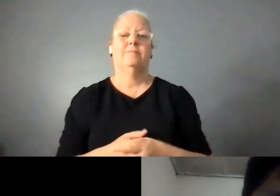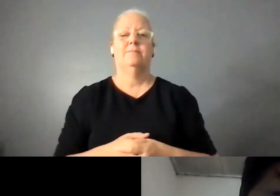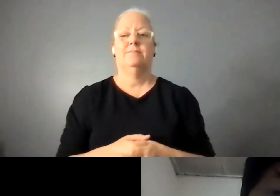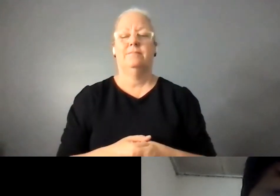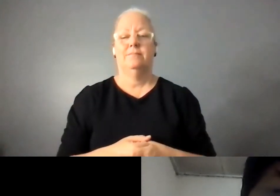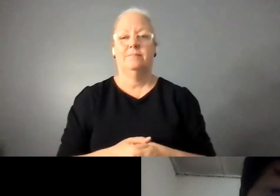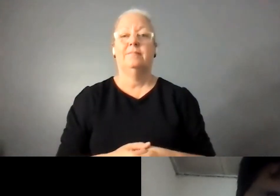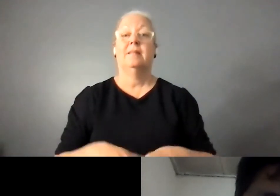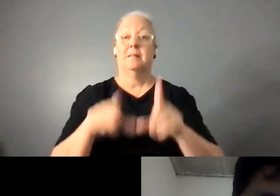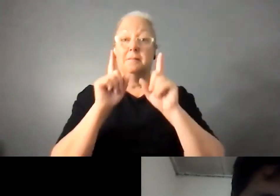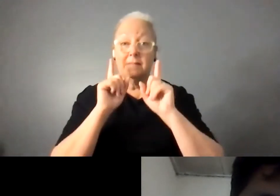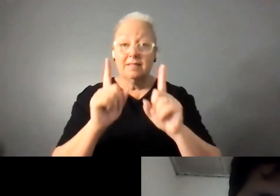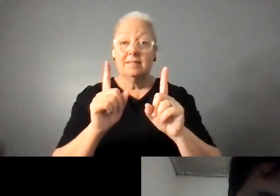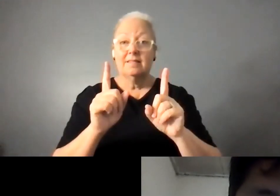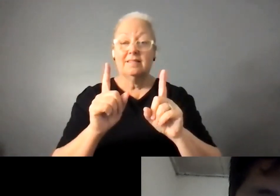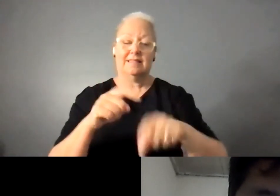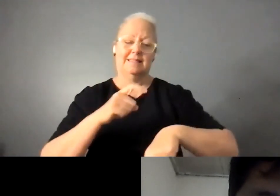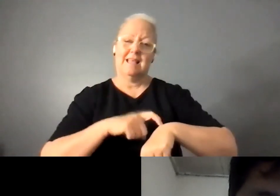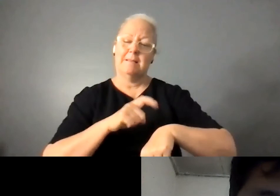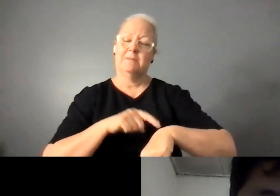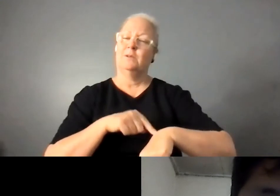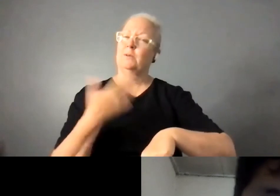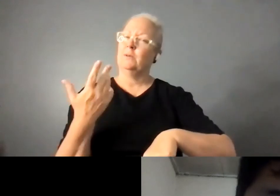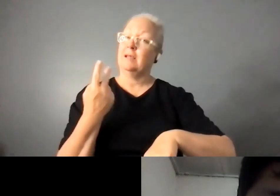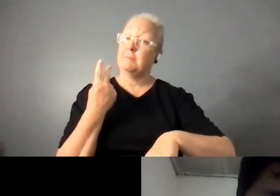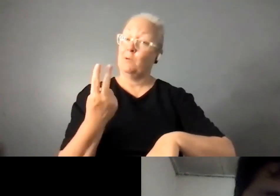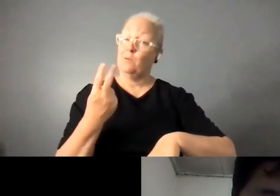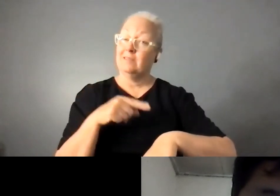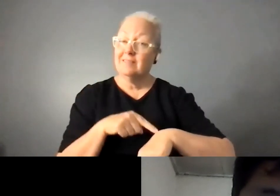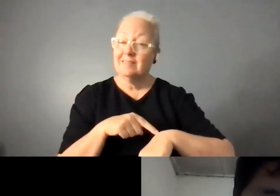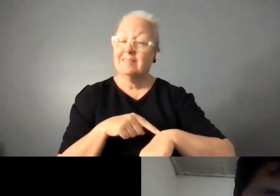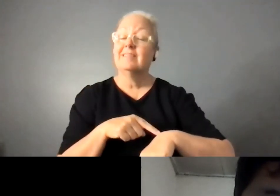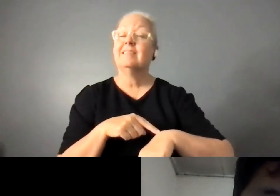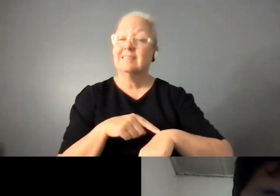However, time is of the essence. Sometimes it becomes